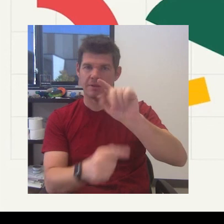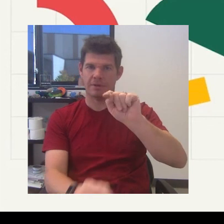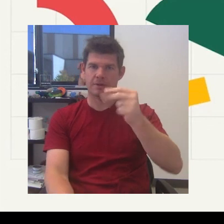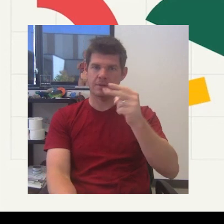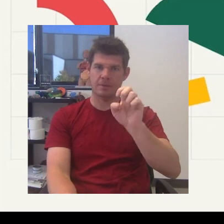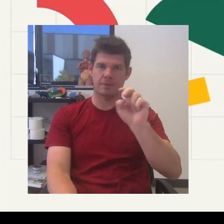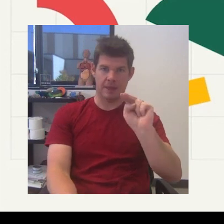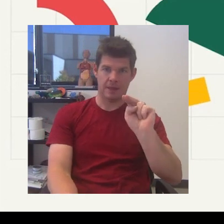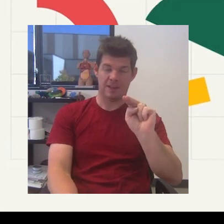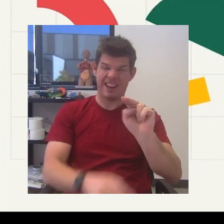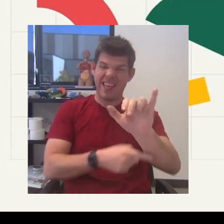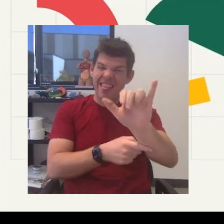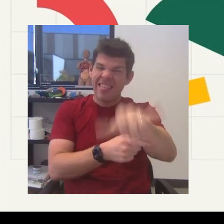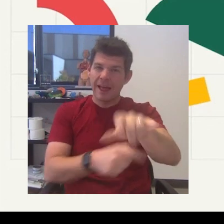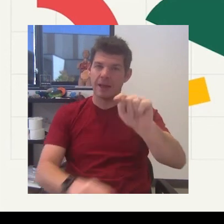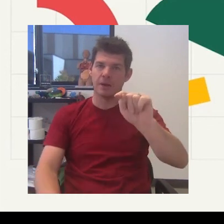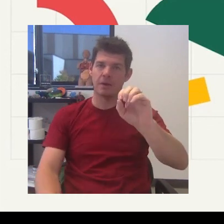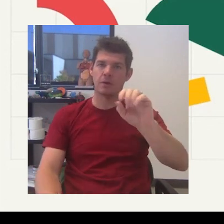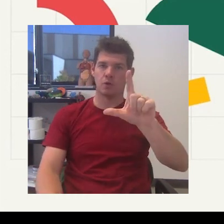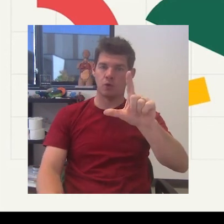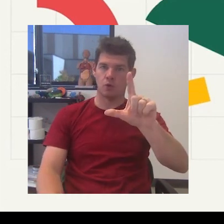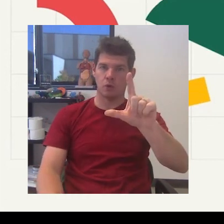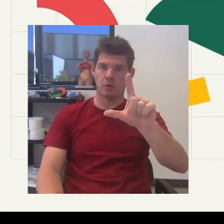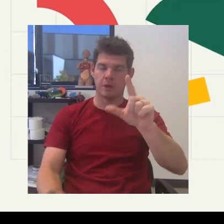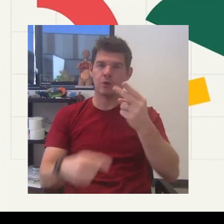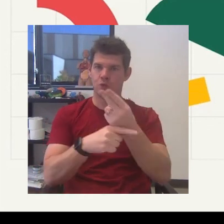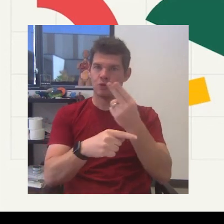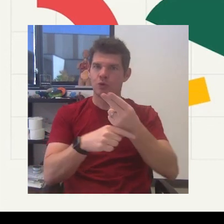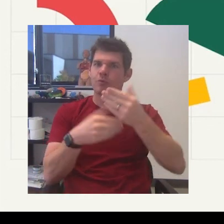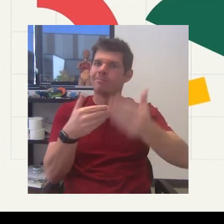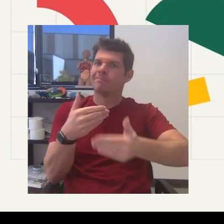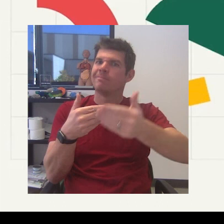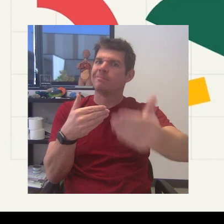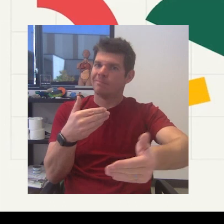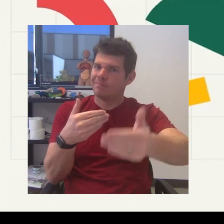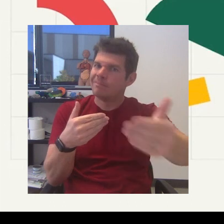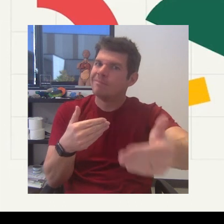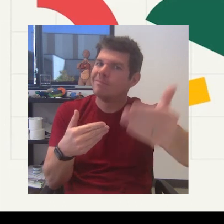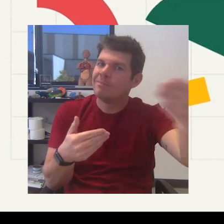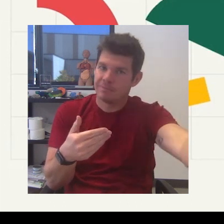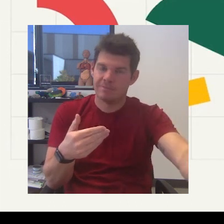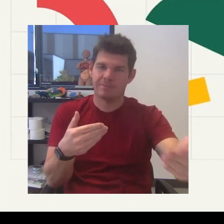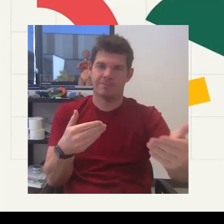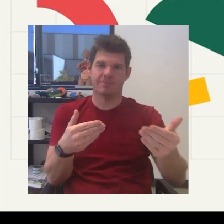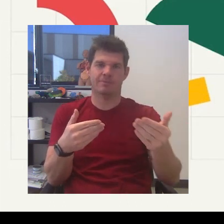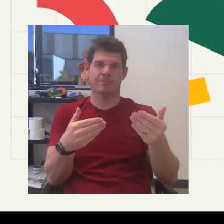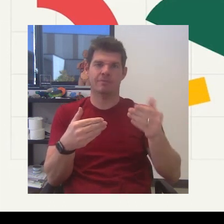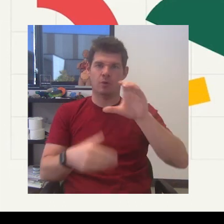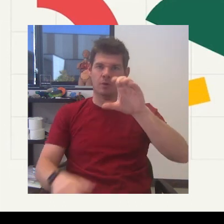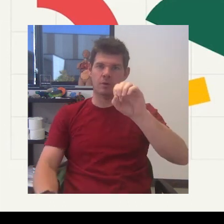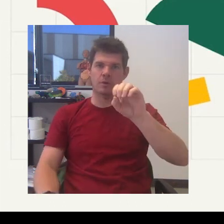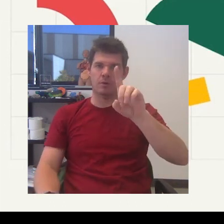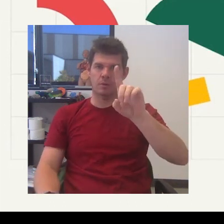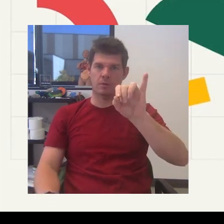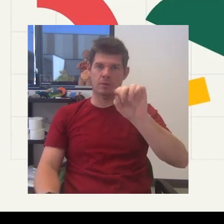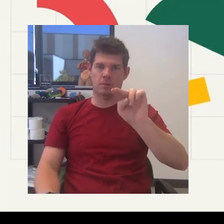the activities. So now we have a couple of tools that we can keep in our minds for when we're trying to design something.